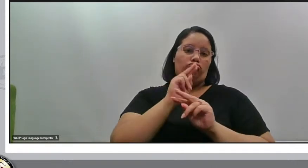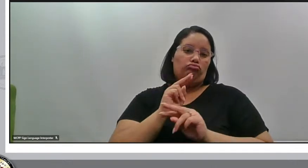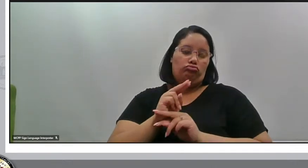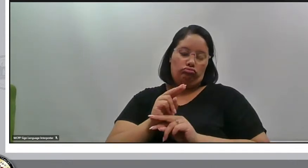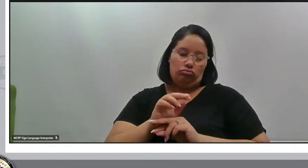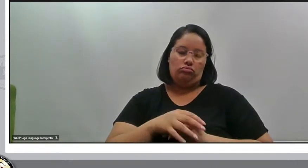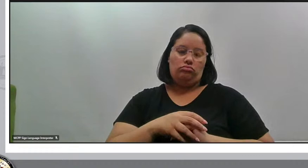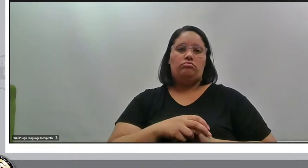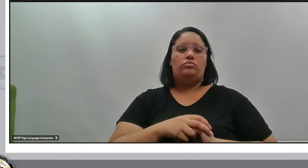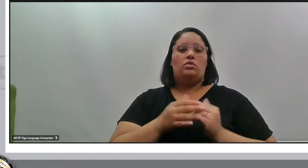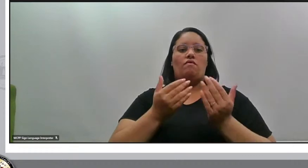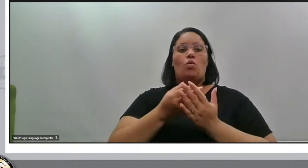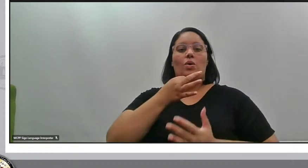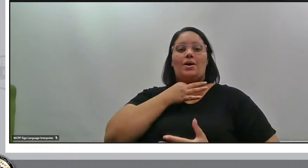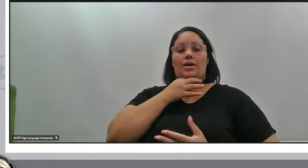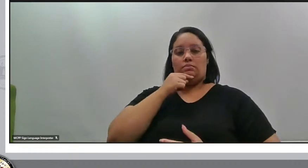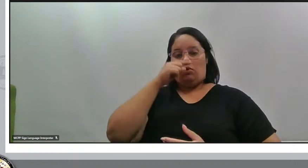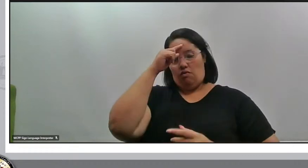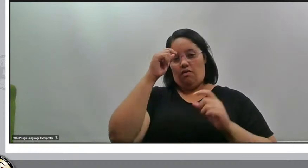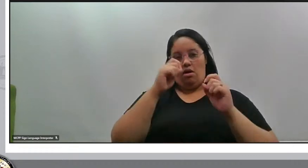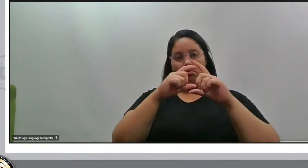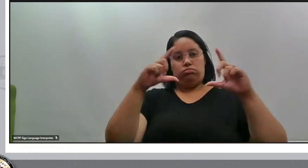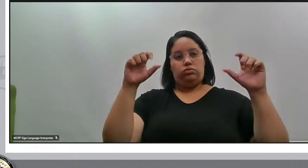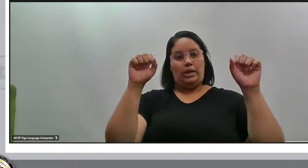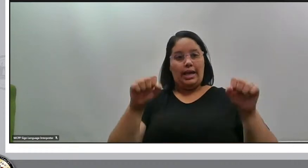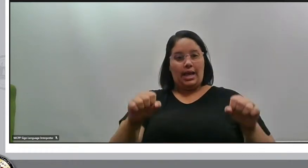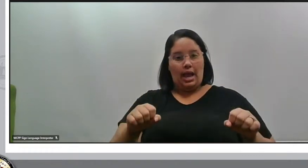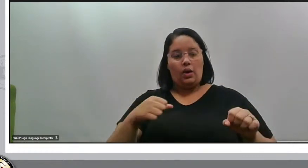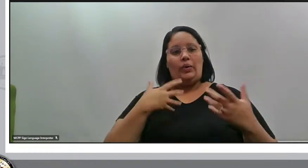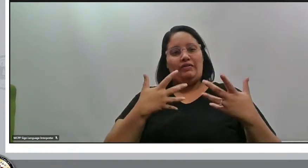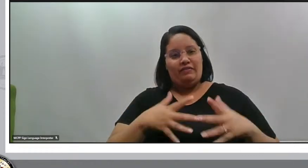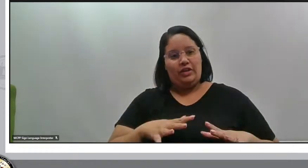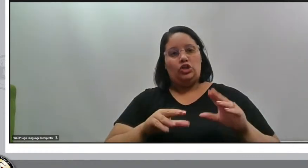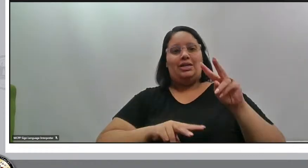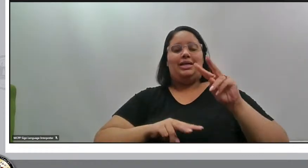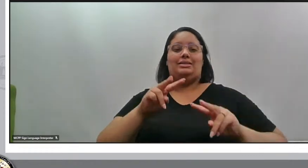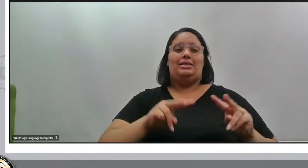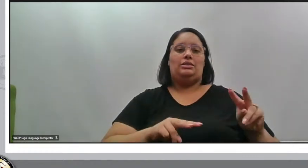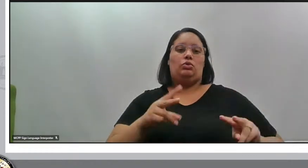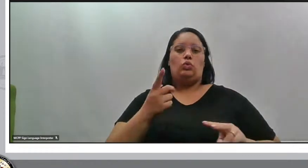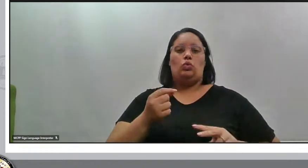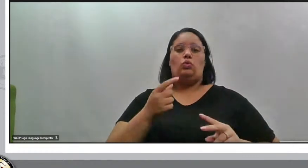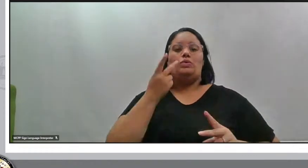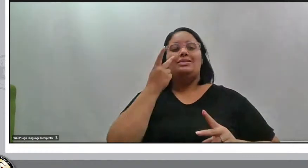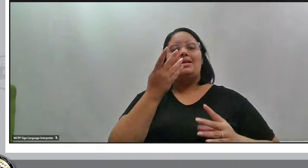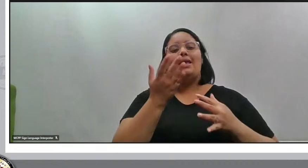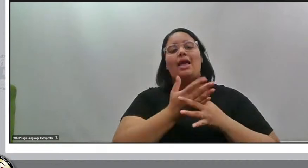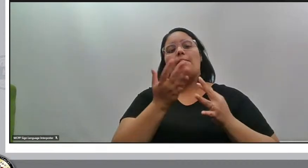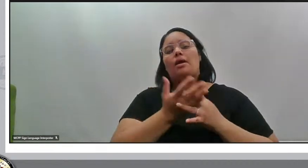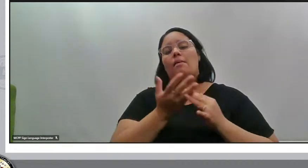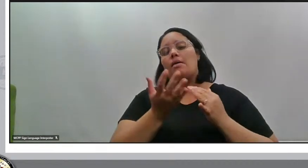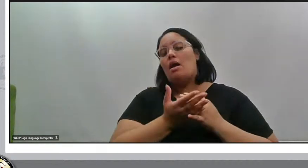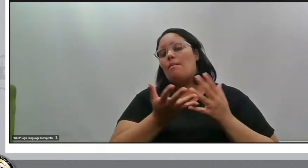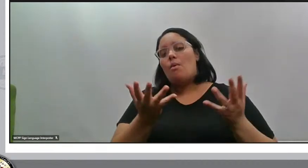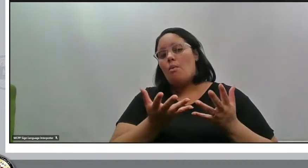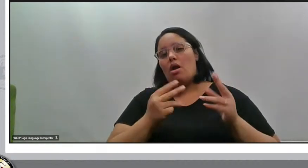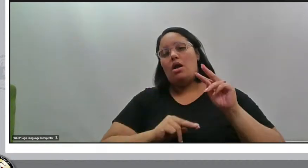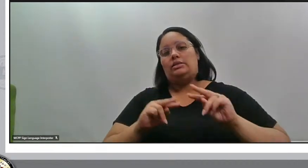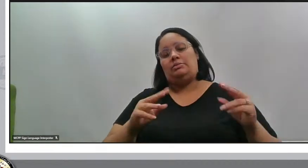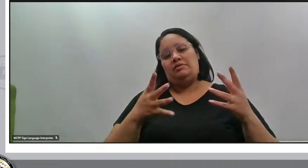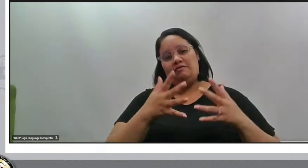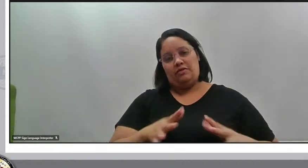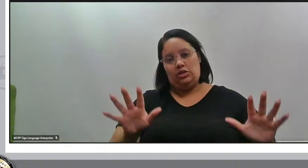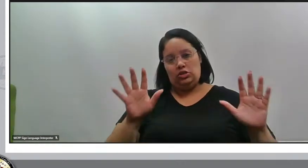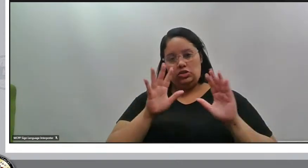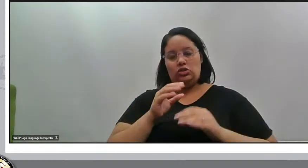the risk profile of the organization. We have done an assessment of the gaps that are currently still prevalent. And I